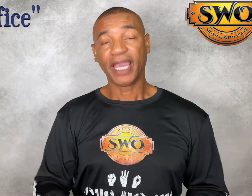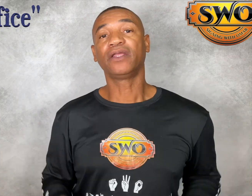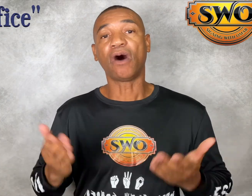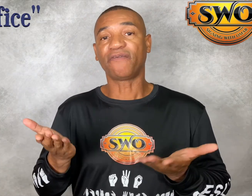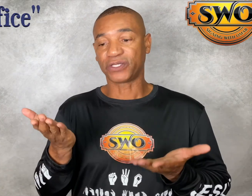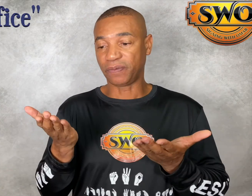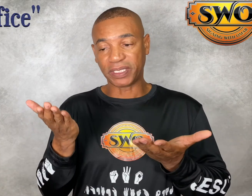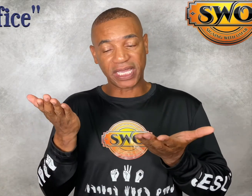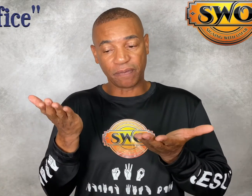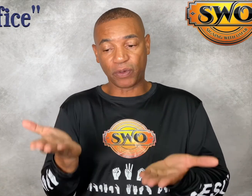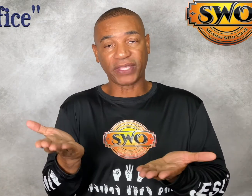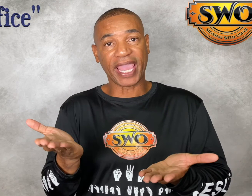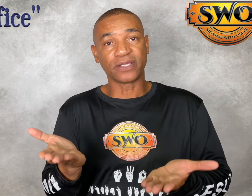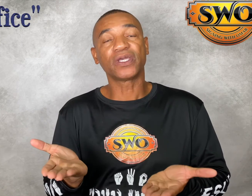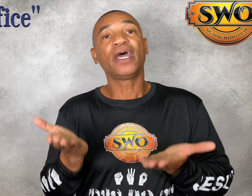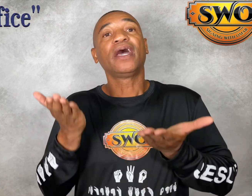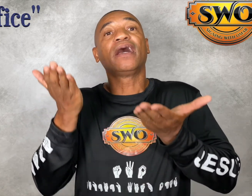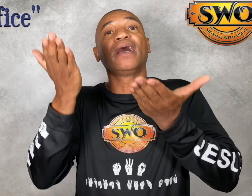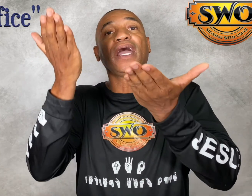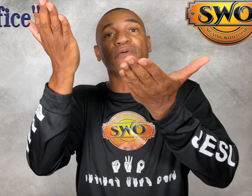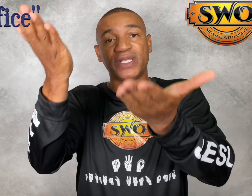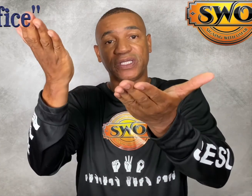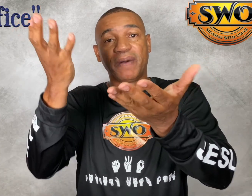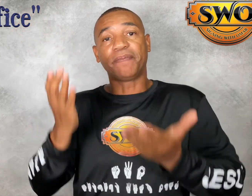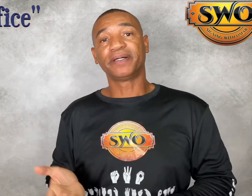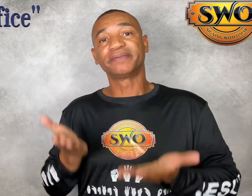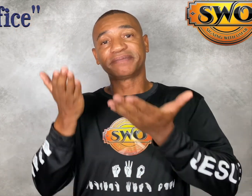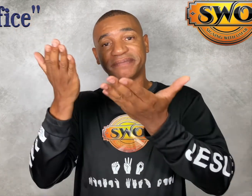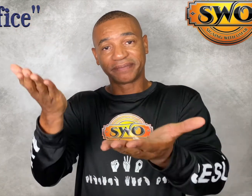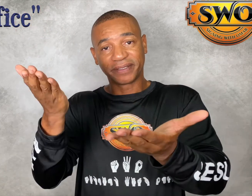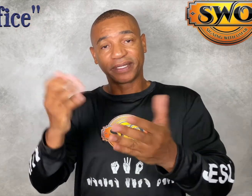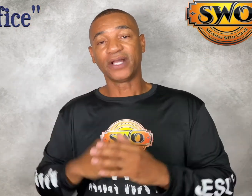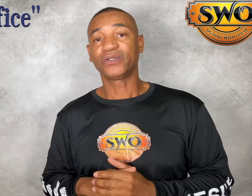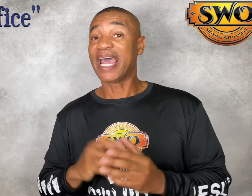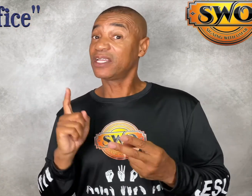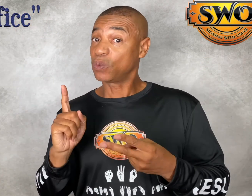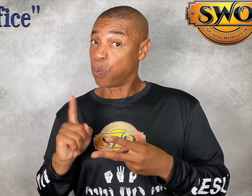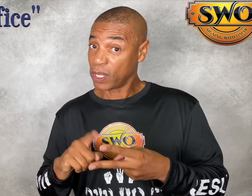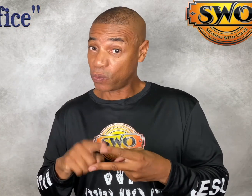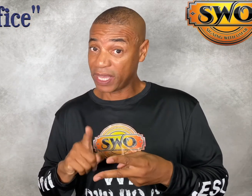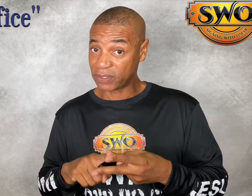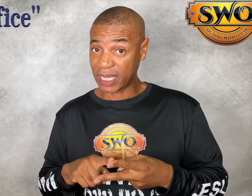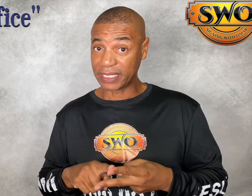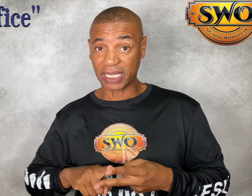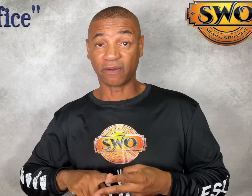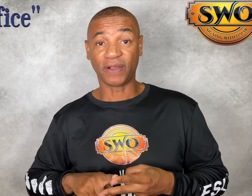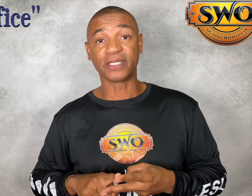then offer, simply taking both hands and raising them up. So that is one way of signing sacrifice.